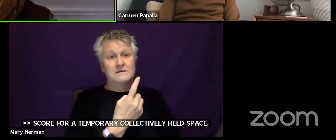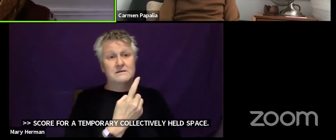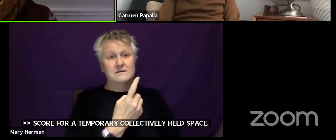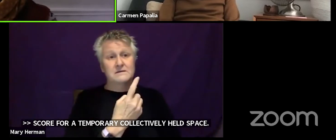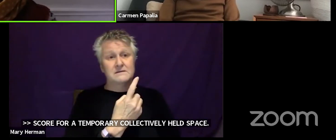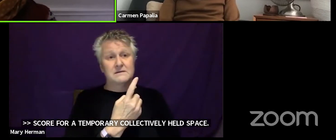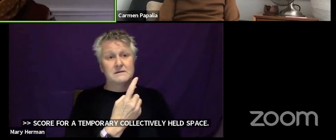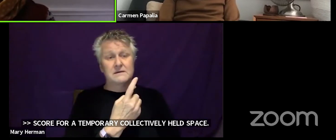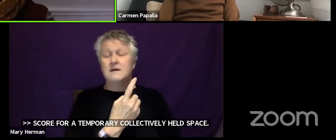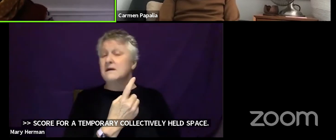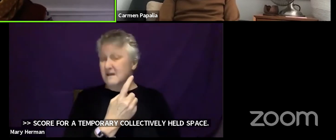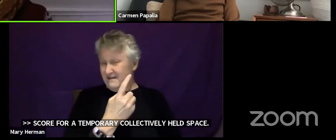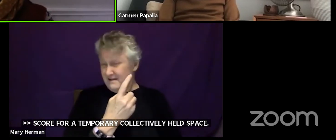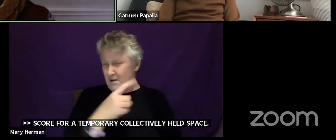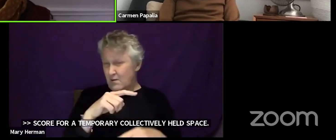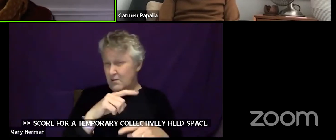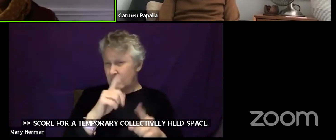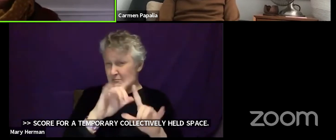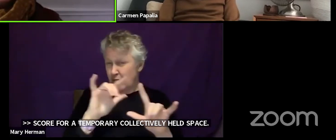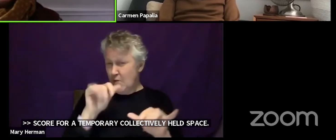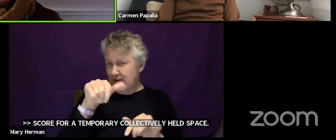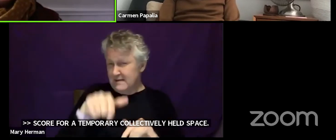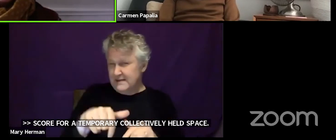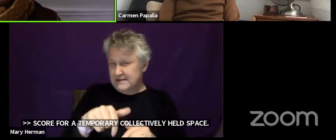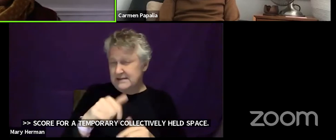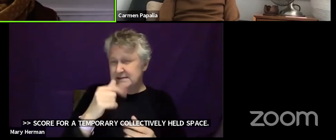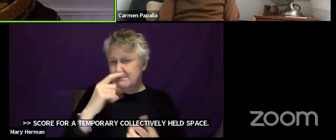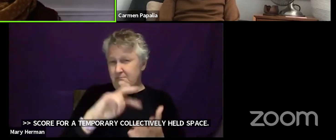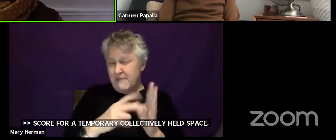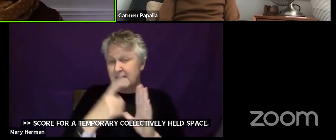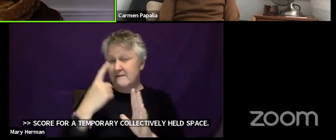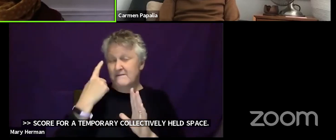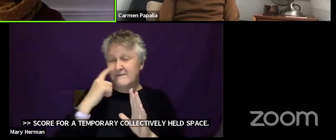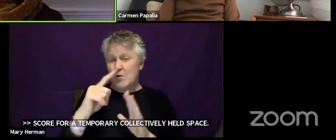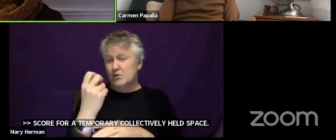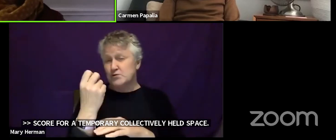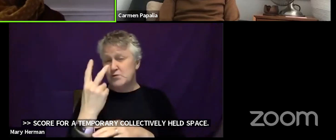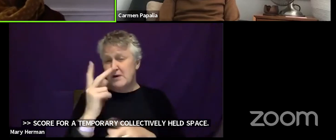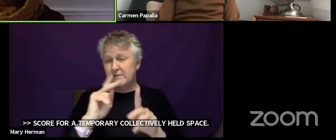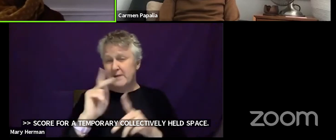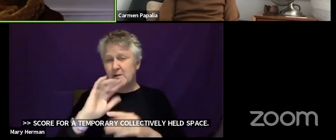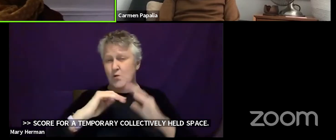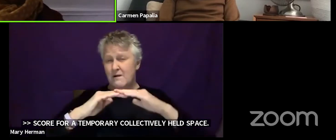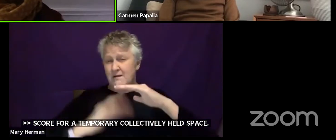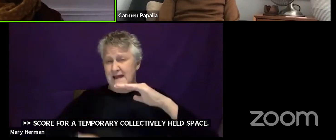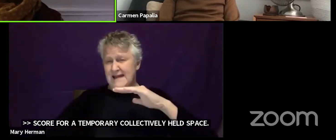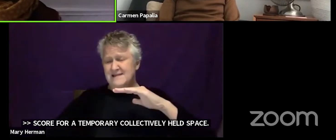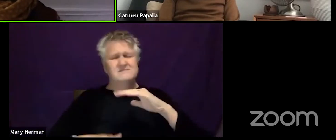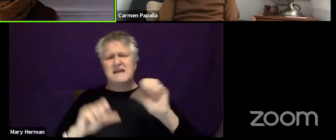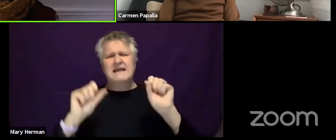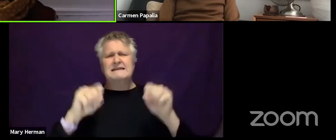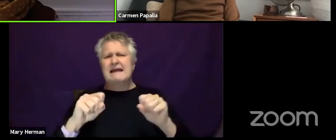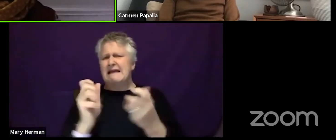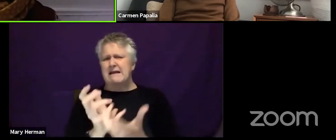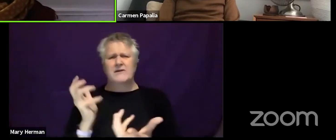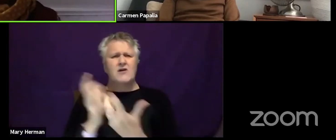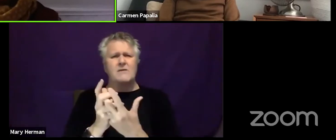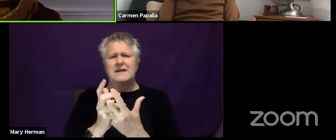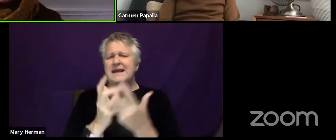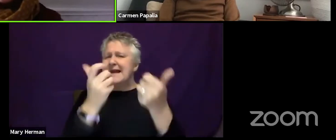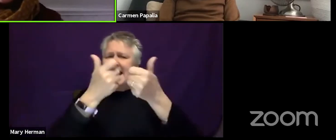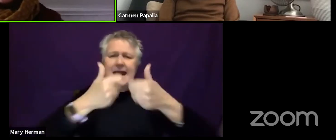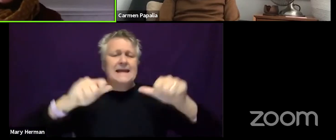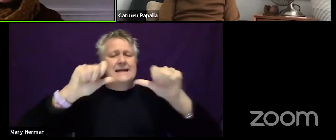is meant for a group of 12 or less, the practice described can accommodate any number of participants.